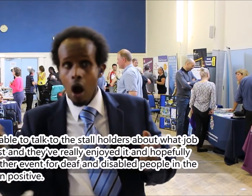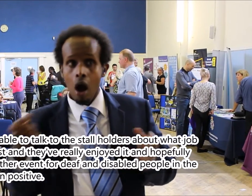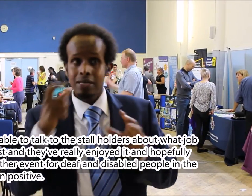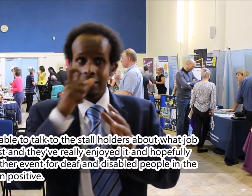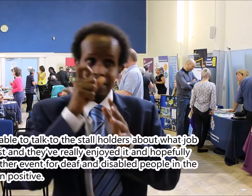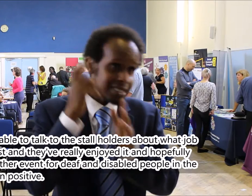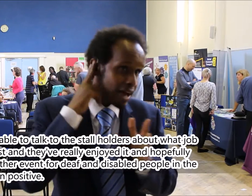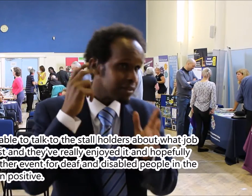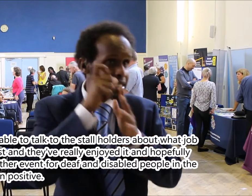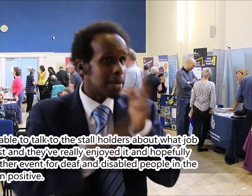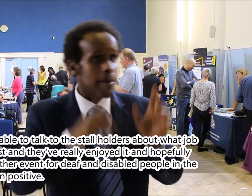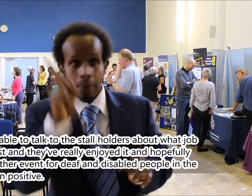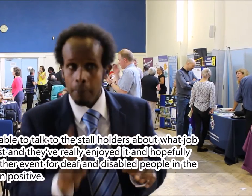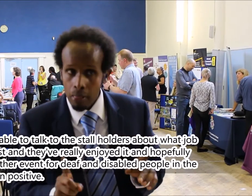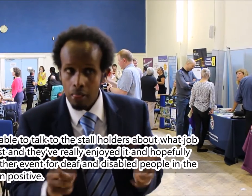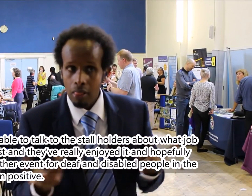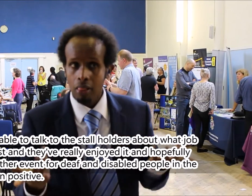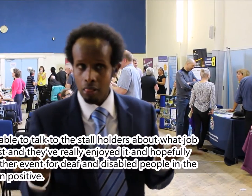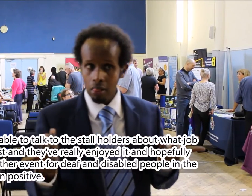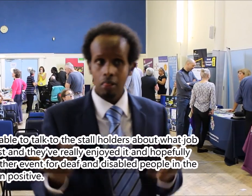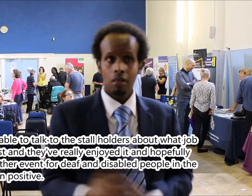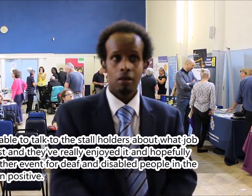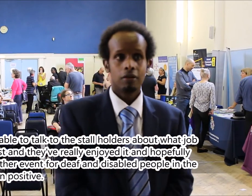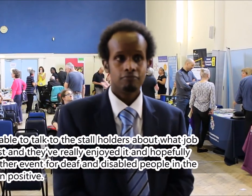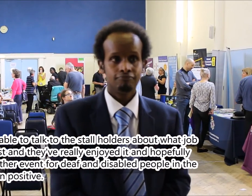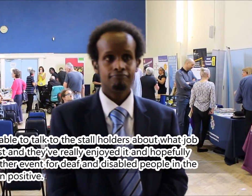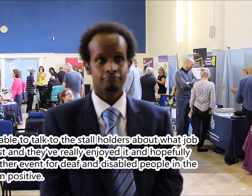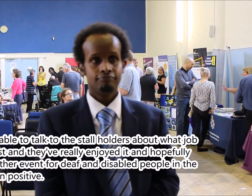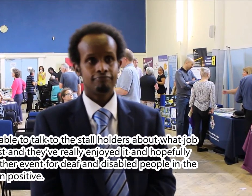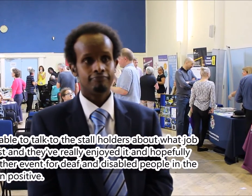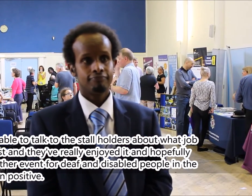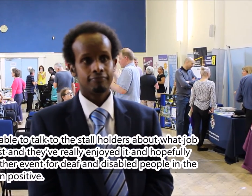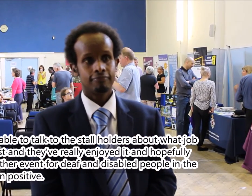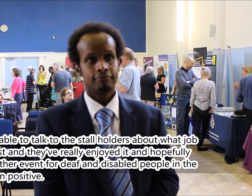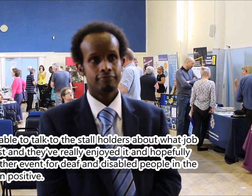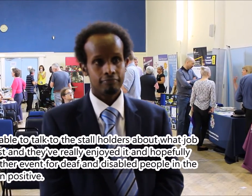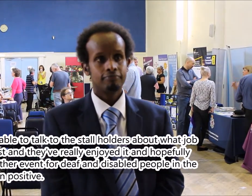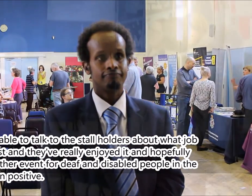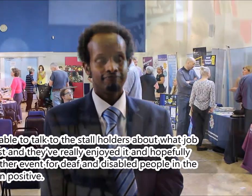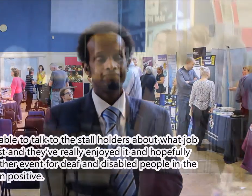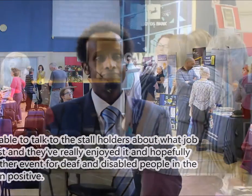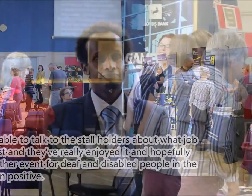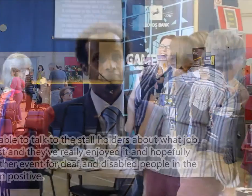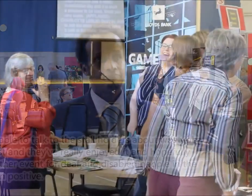event for deaf and disabled people in the future. So it's been positive.